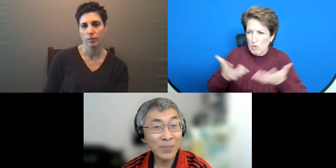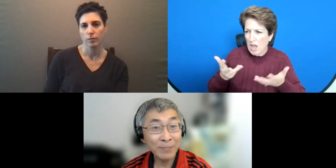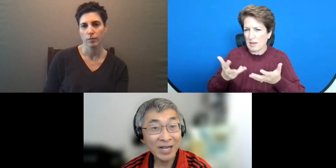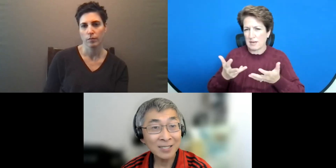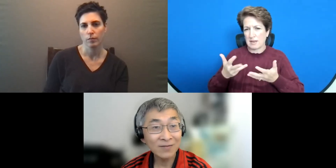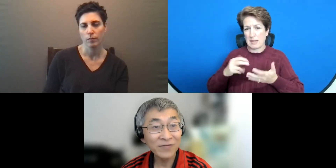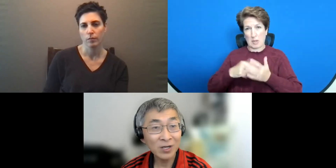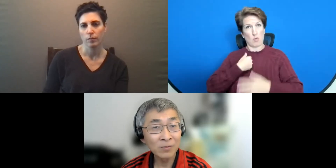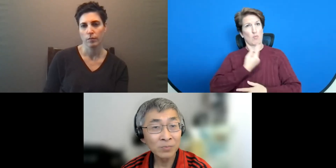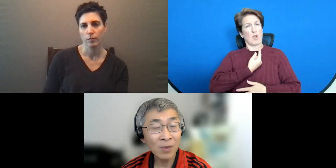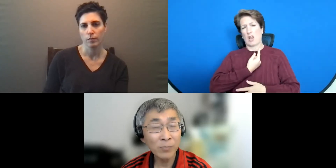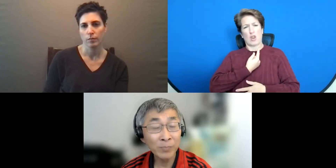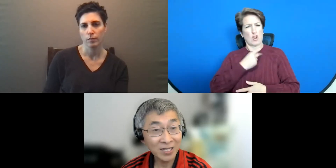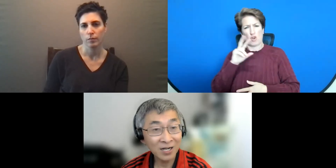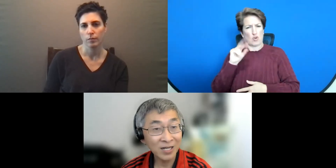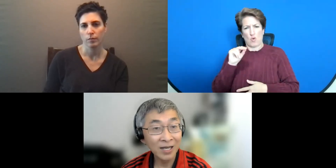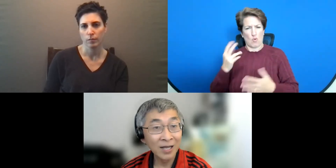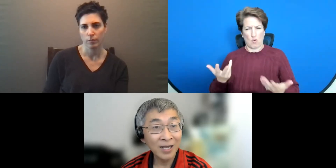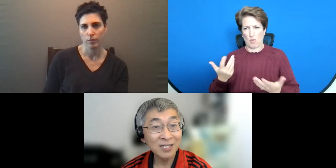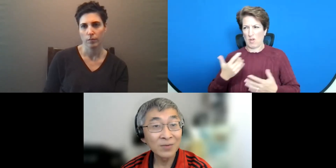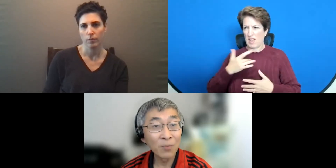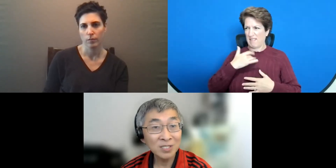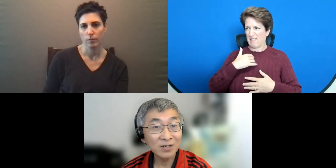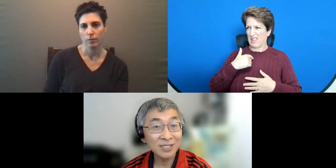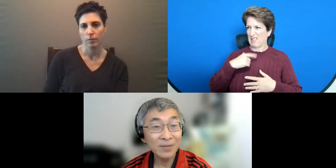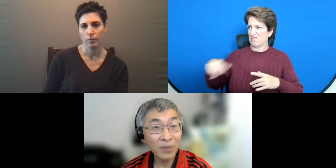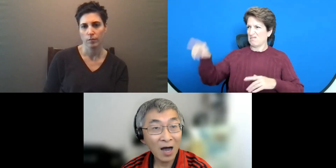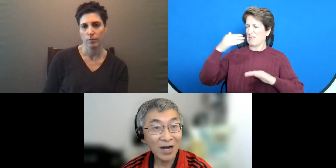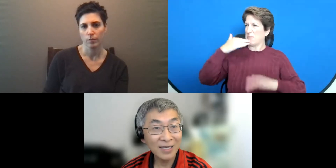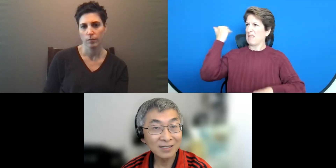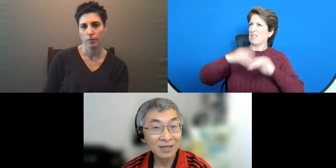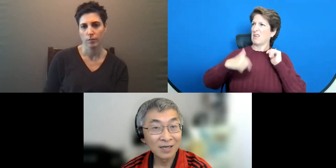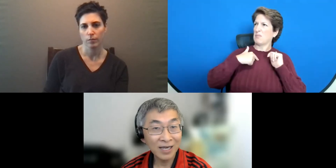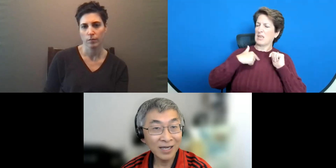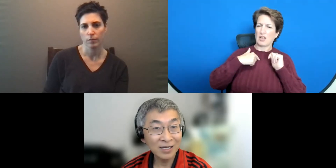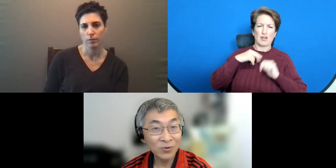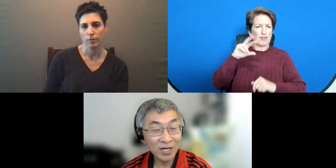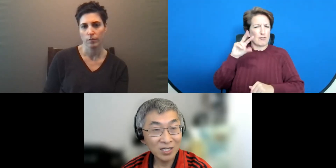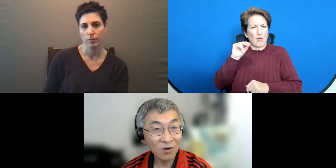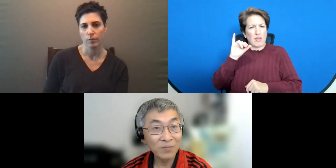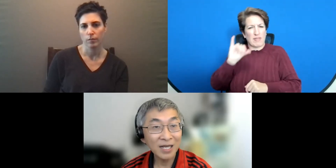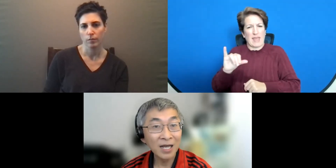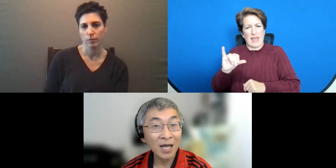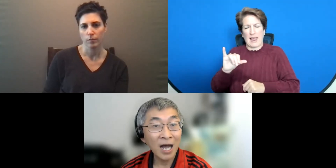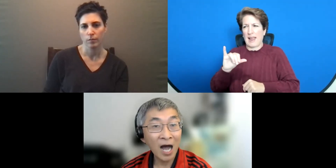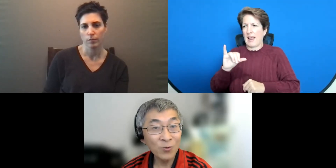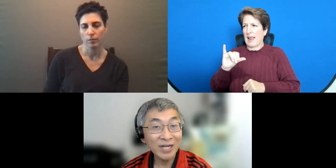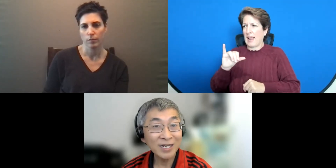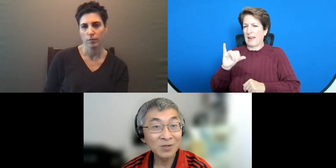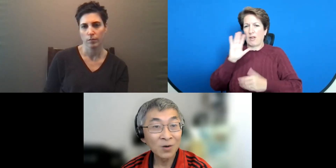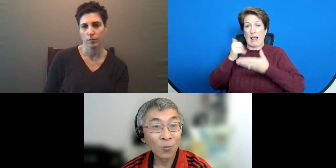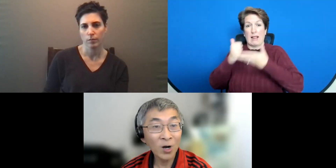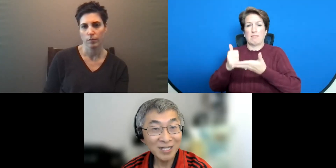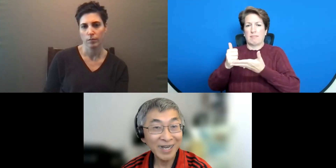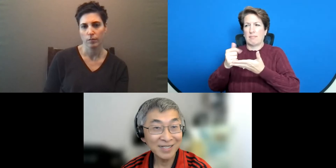doesn't make us feel belittled. It's even more so, it's empower us, saying we are not alone, but how we